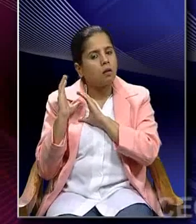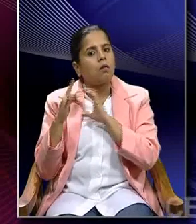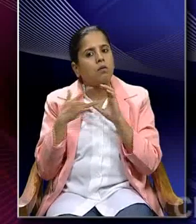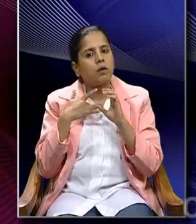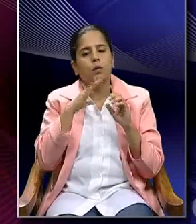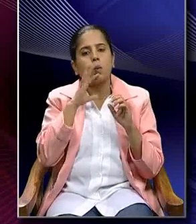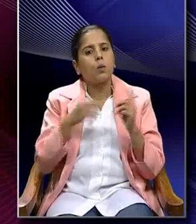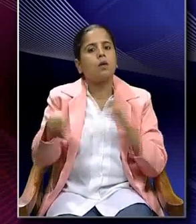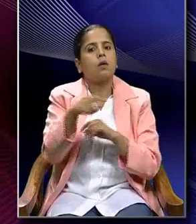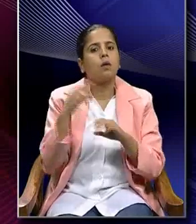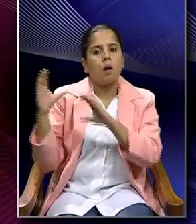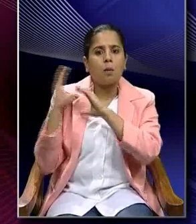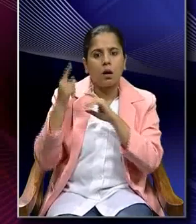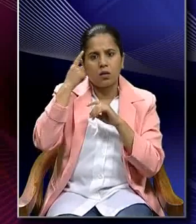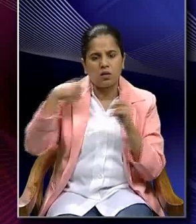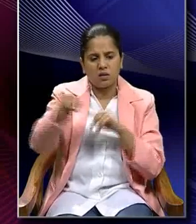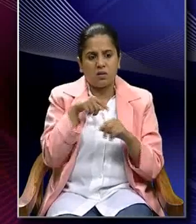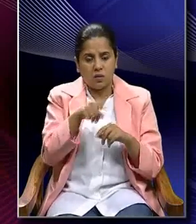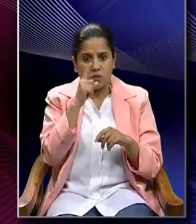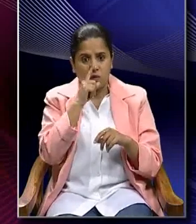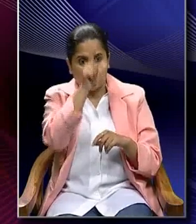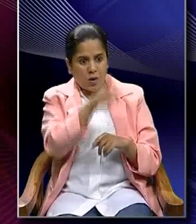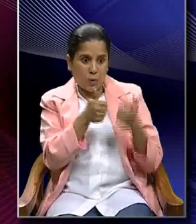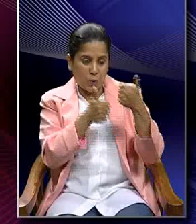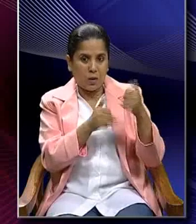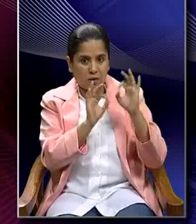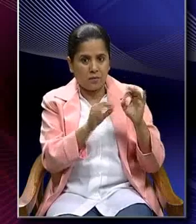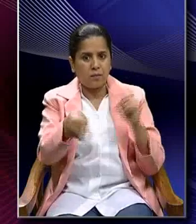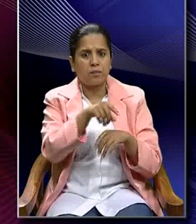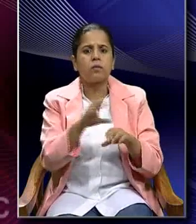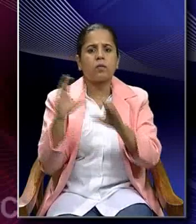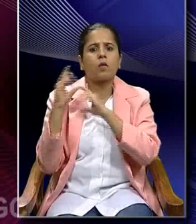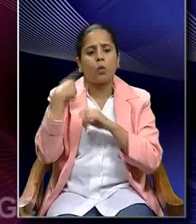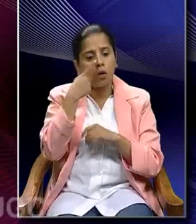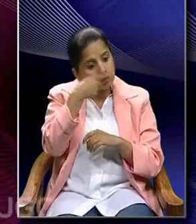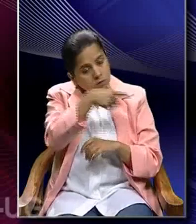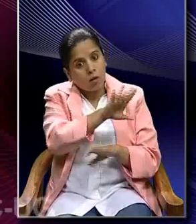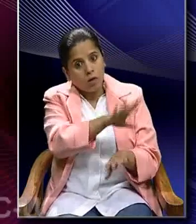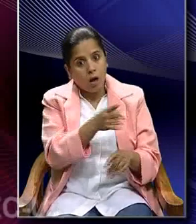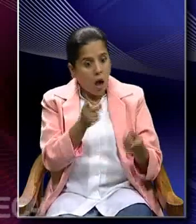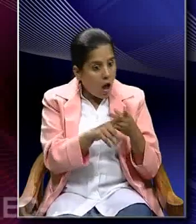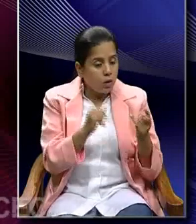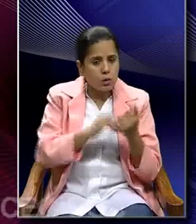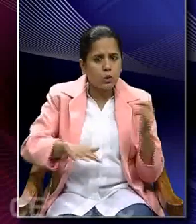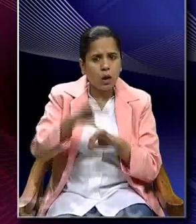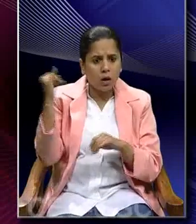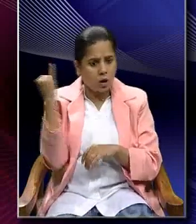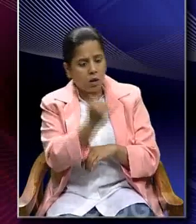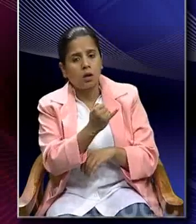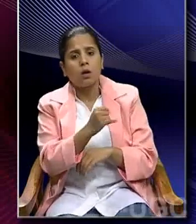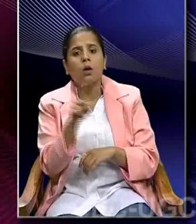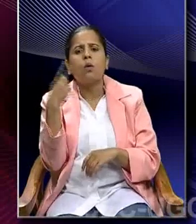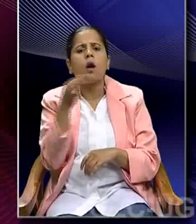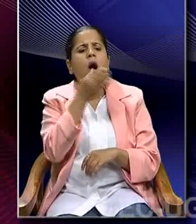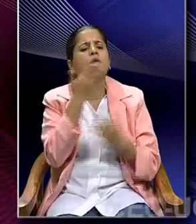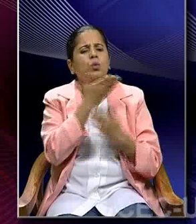burden of her being a chaste girl or a good girl rests on the girl herself. Society would say, but who asked her to go